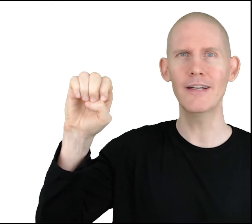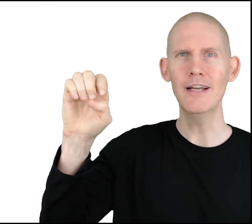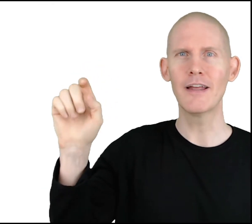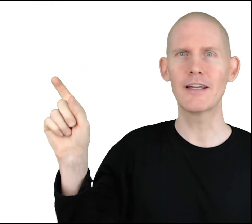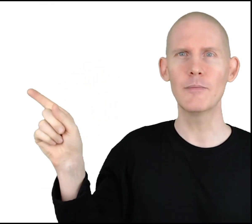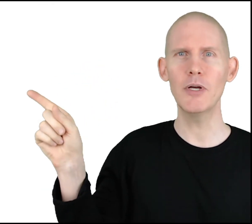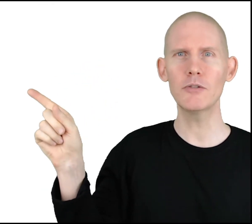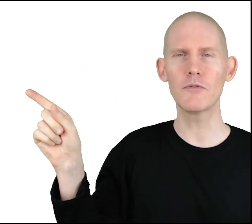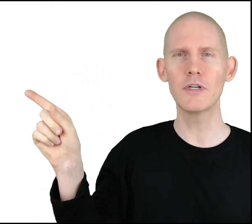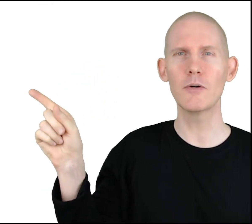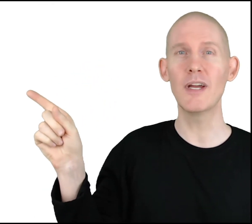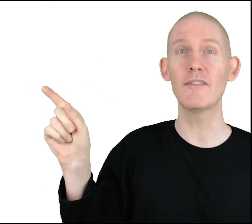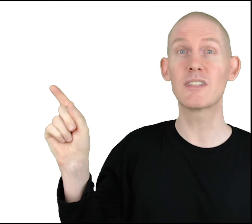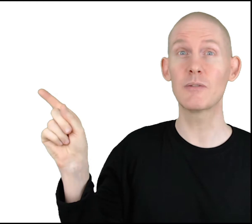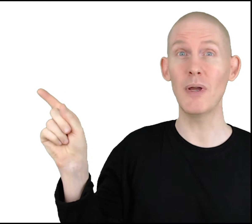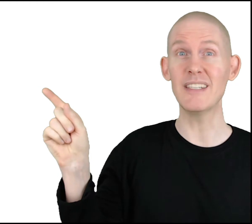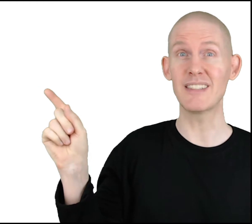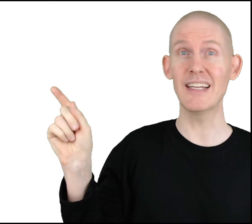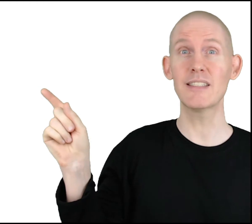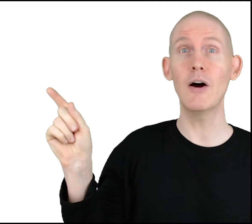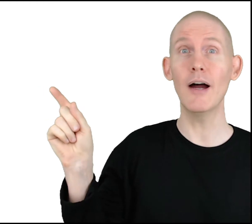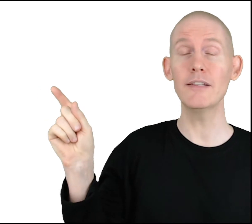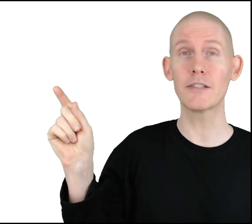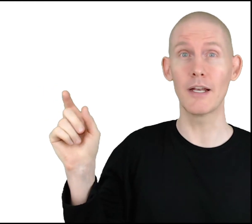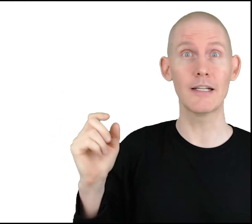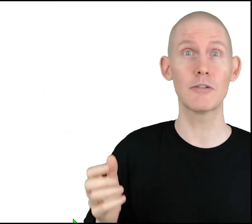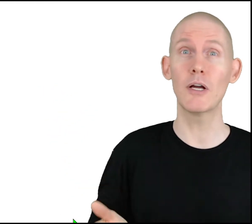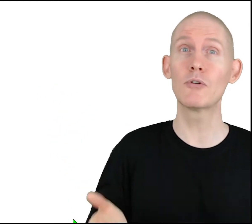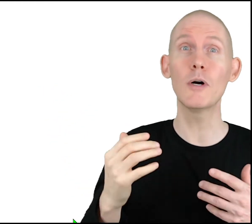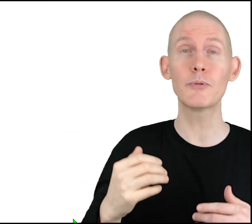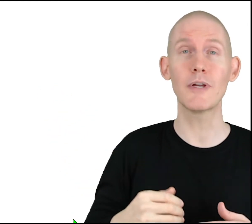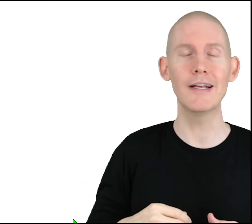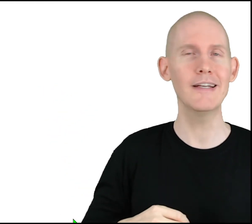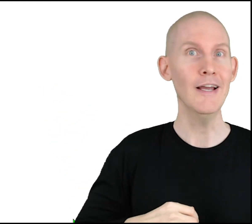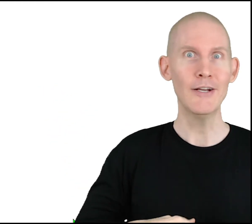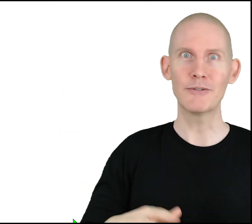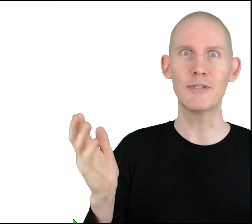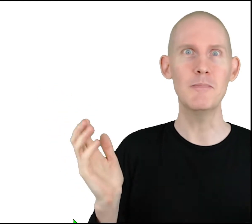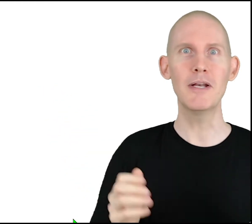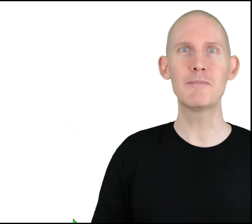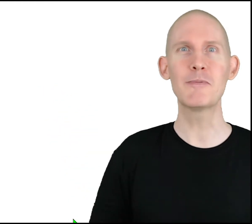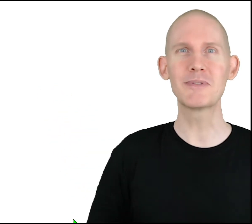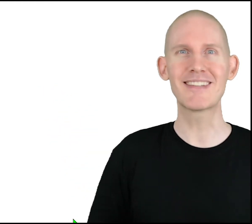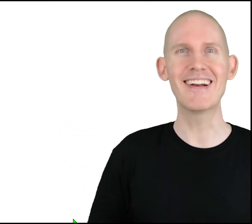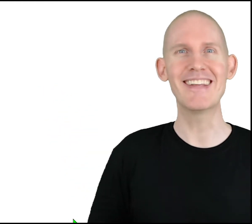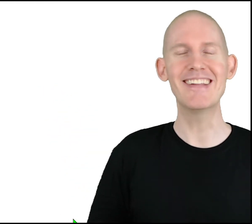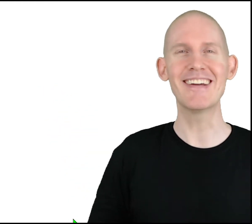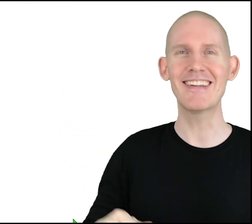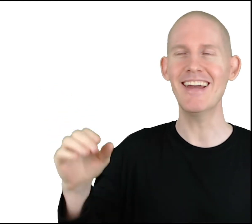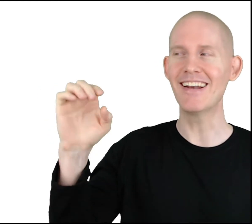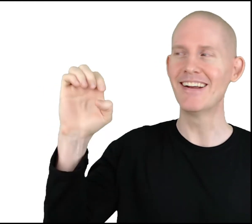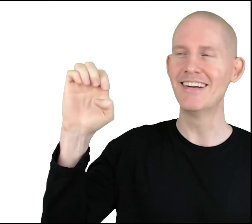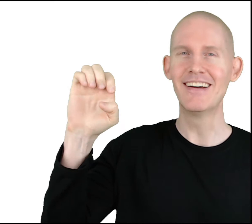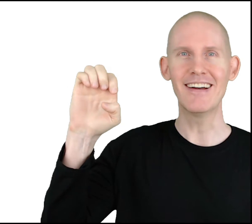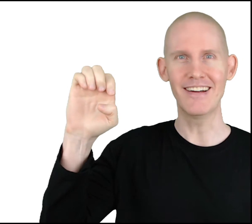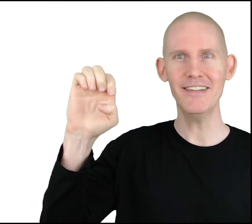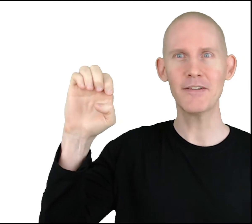Like in the picture over here, we have a space, and that's how I sign it. That's how I grew up signing it. You'll see many people sign an E like that. Like that